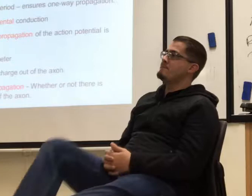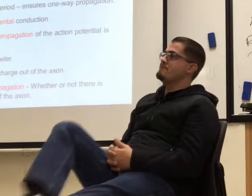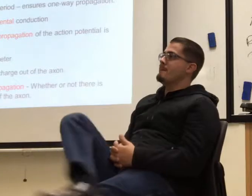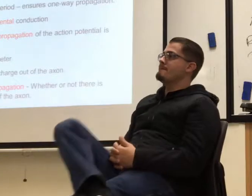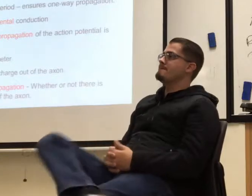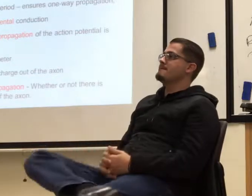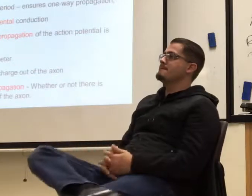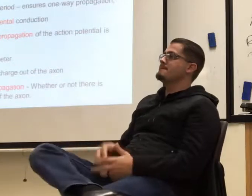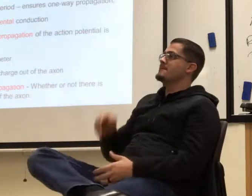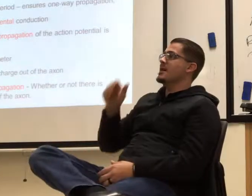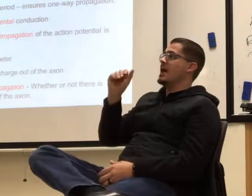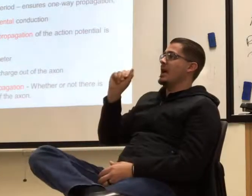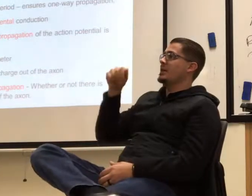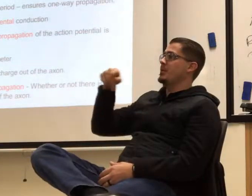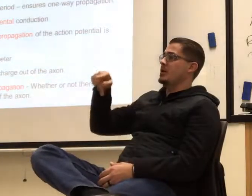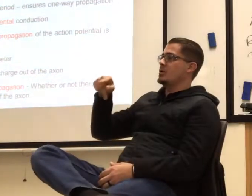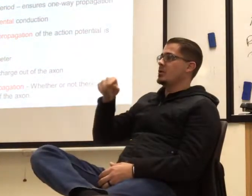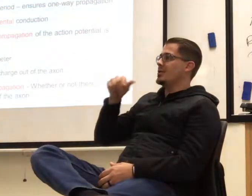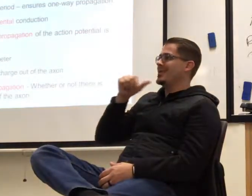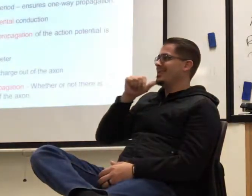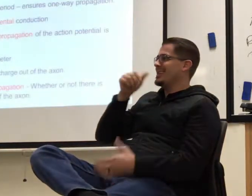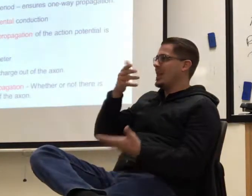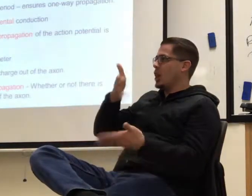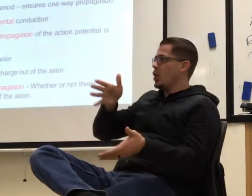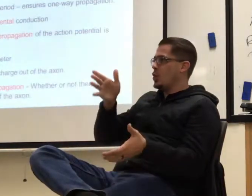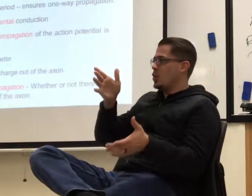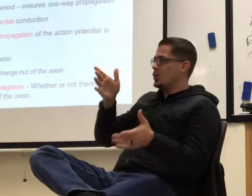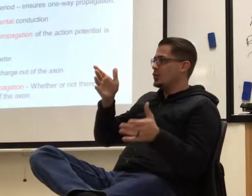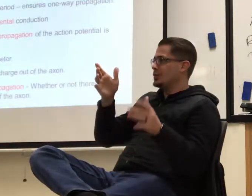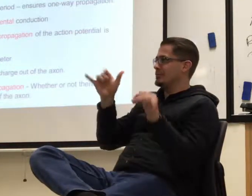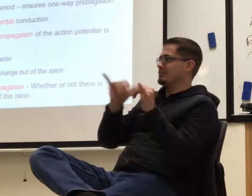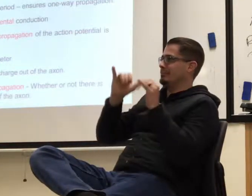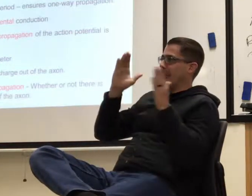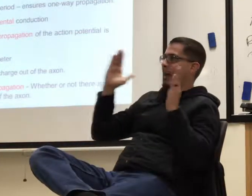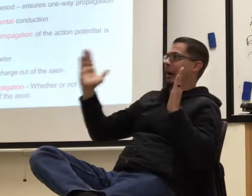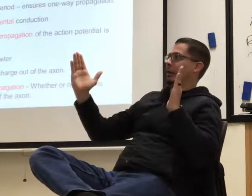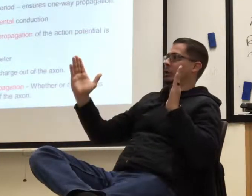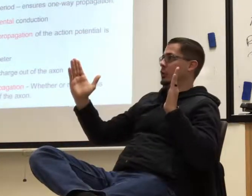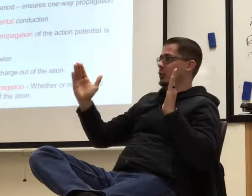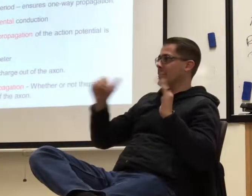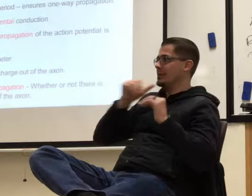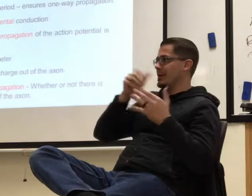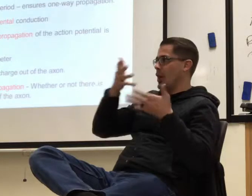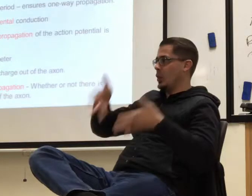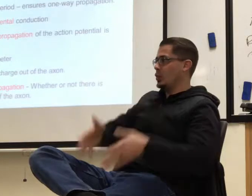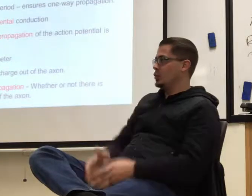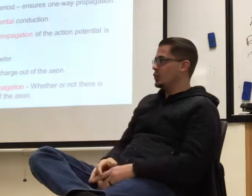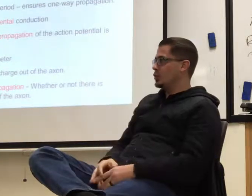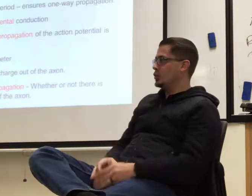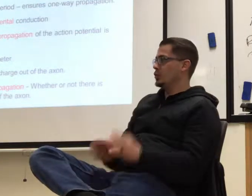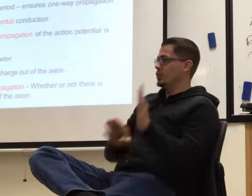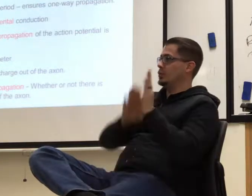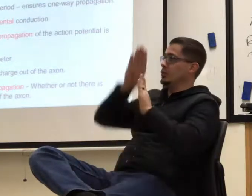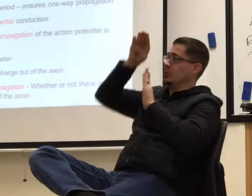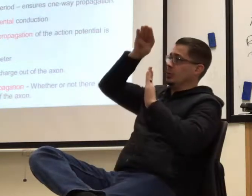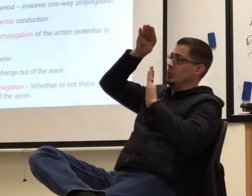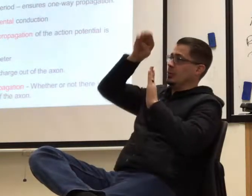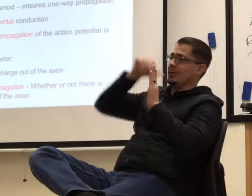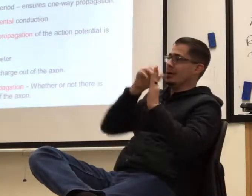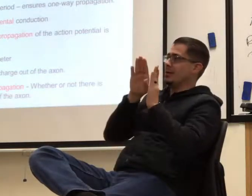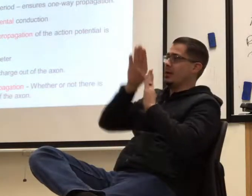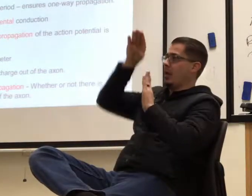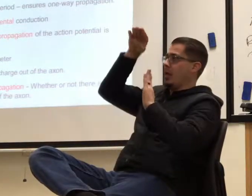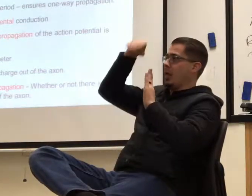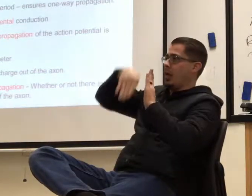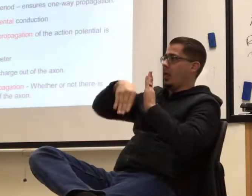the action potential does not lose magnitude, okay? Because at each segment, there's voltage-gated